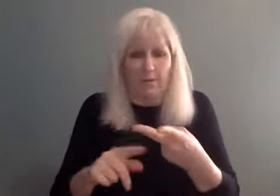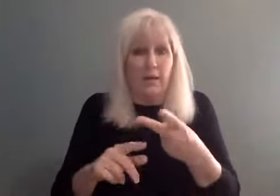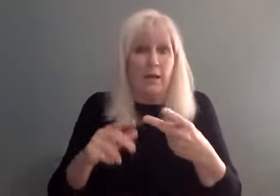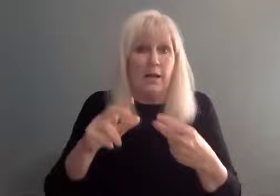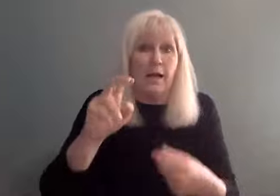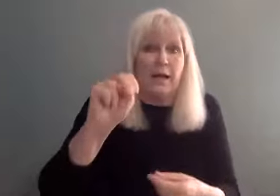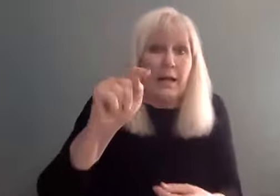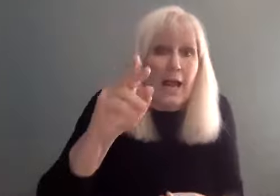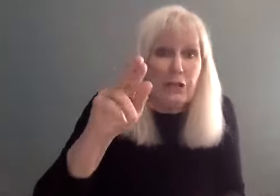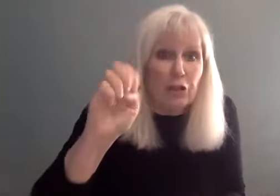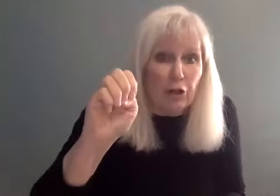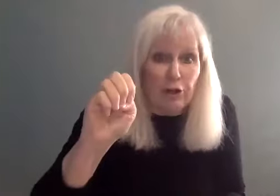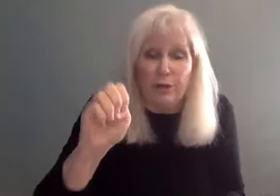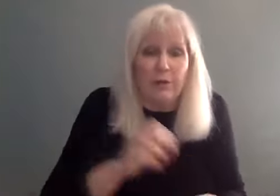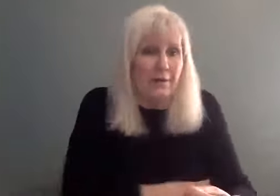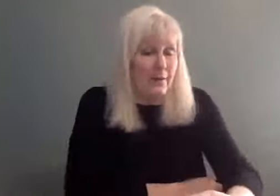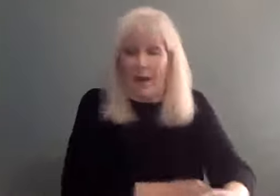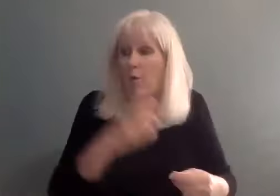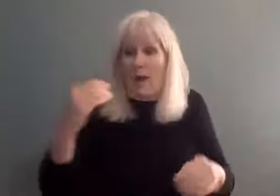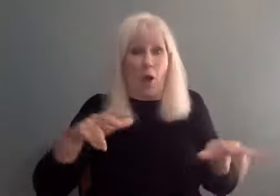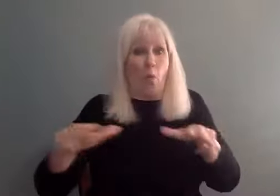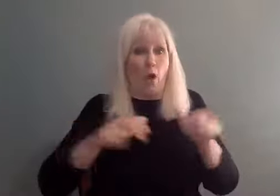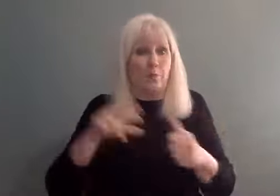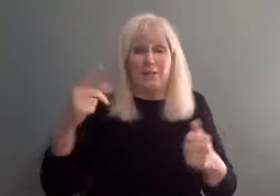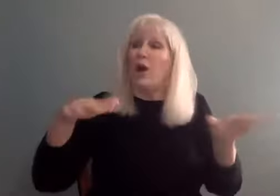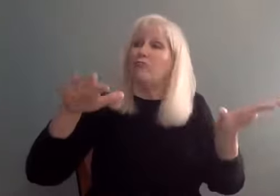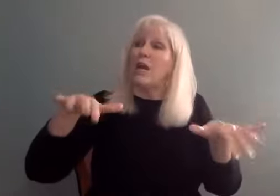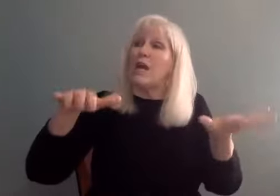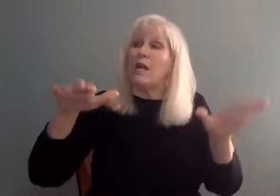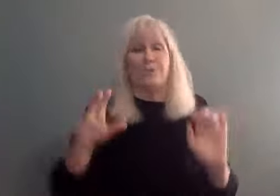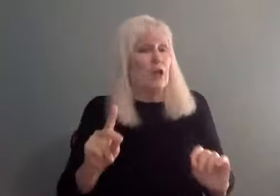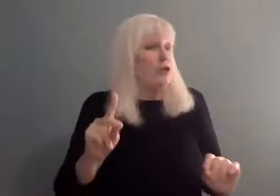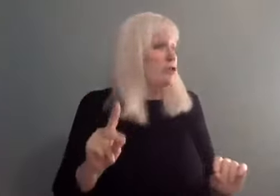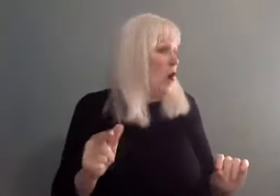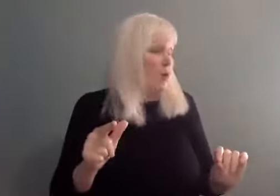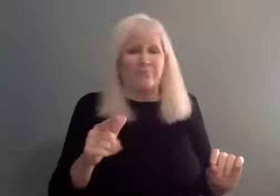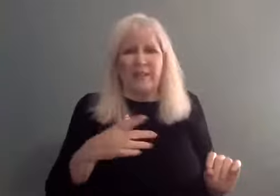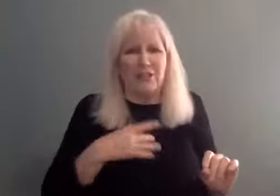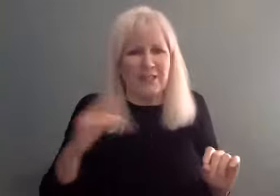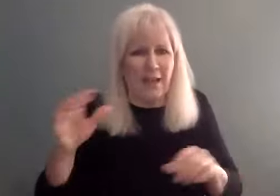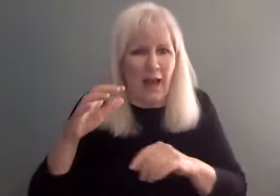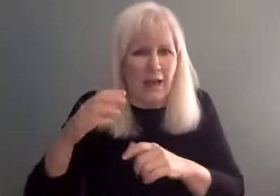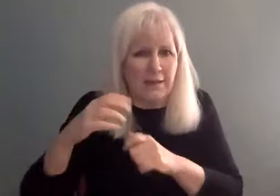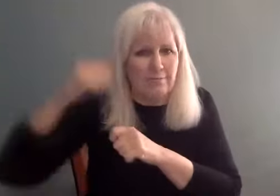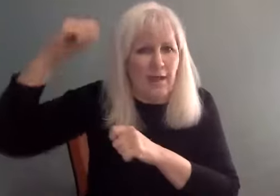I just walk my dog, and it's in the rain, and she doesn't like umbrellas because she's rescued. Who knows what happened to